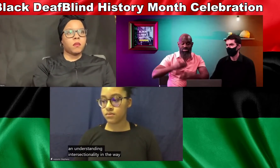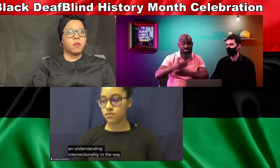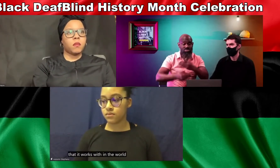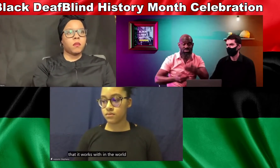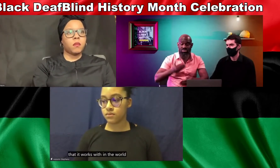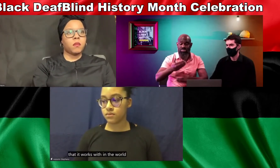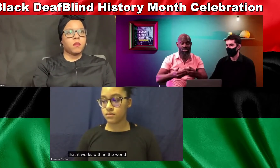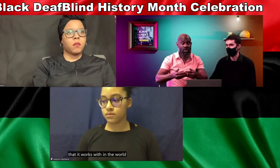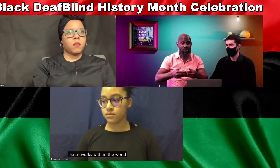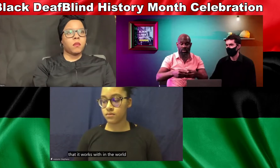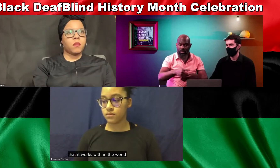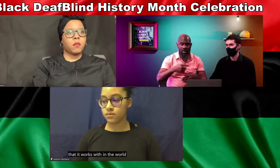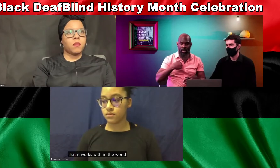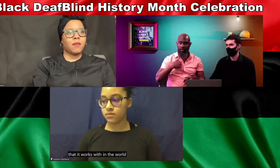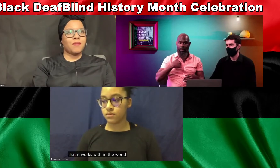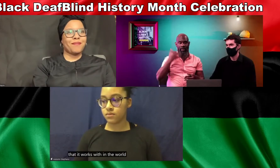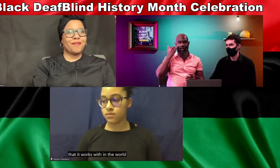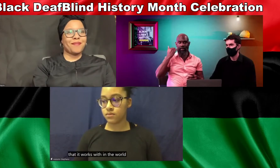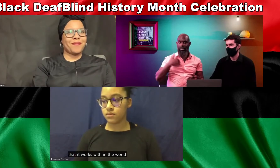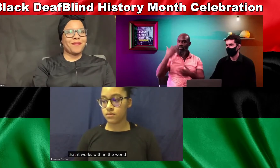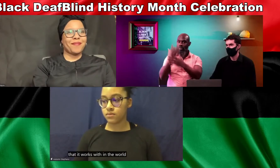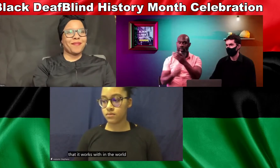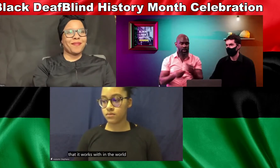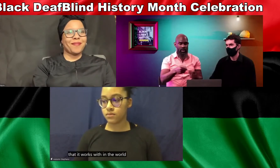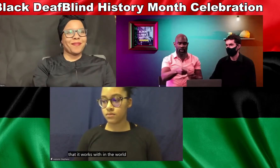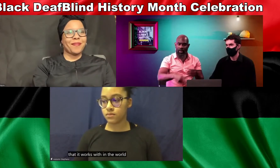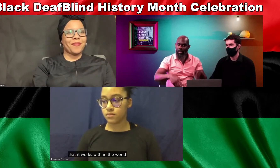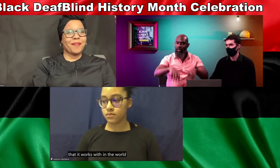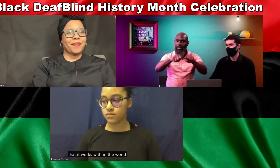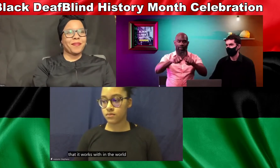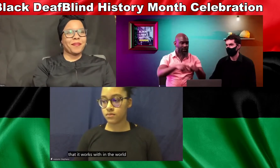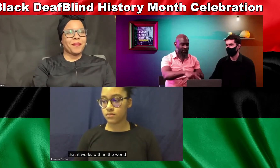We have a long way to go, we really do.